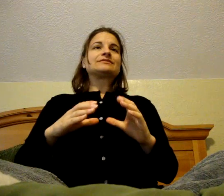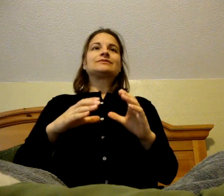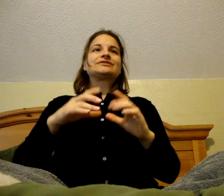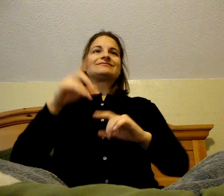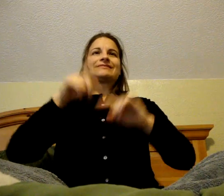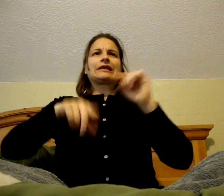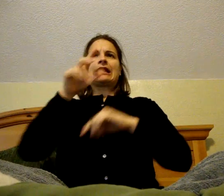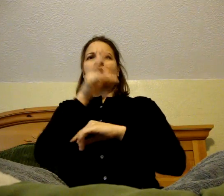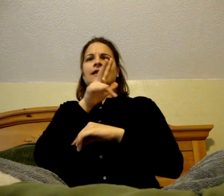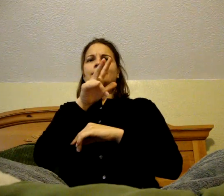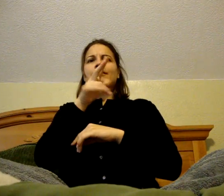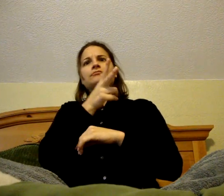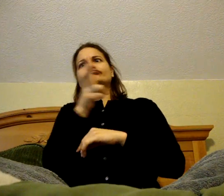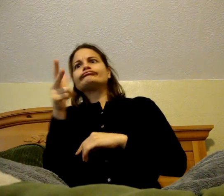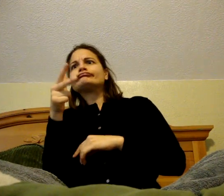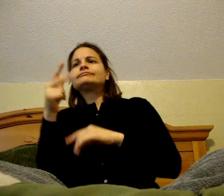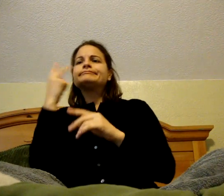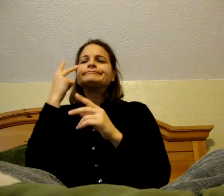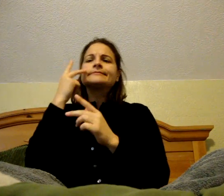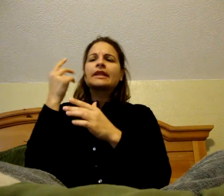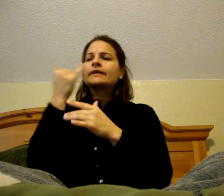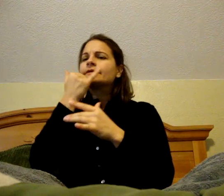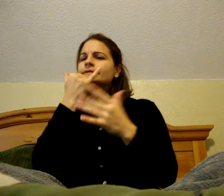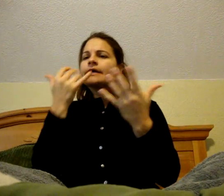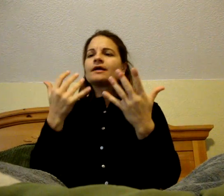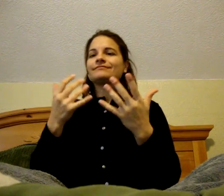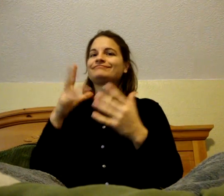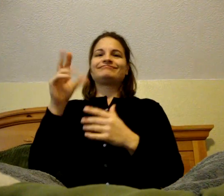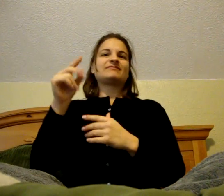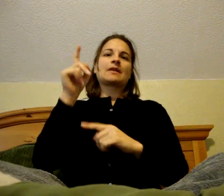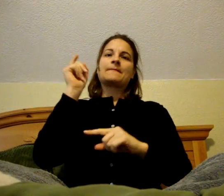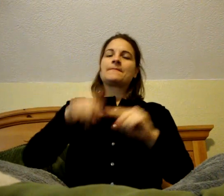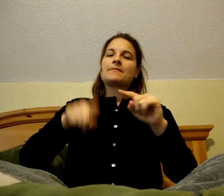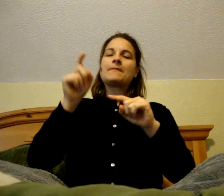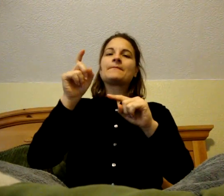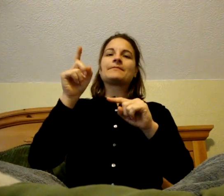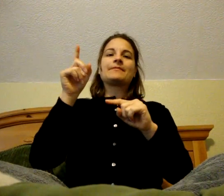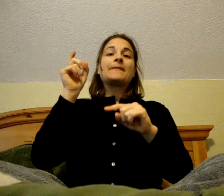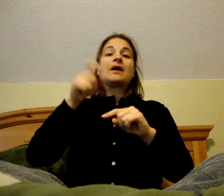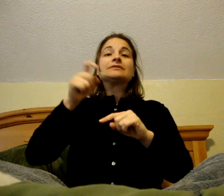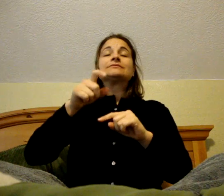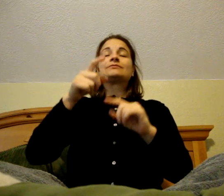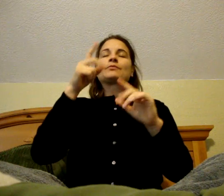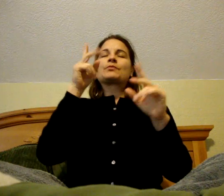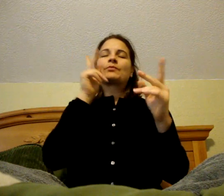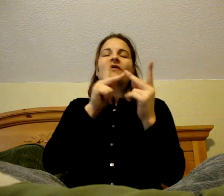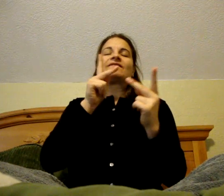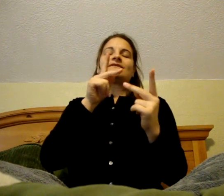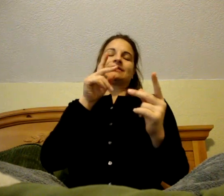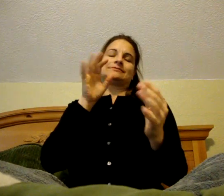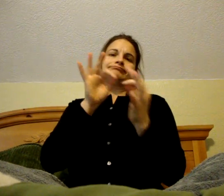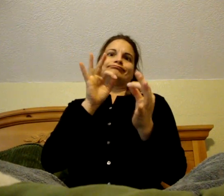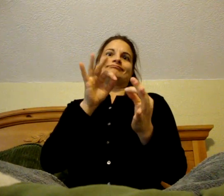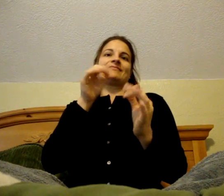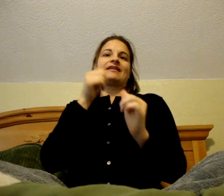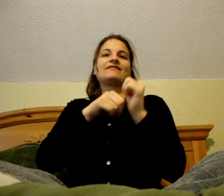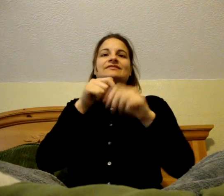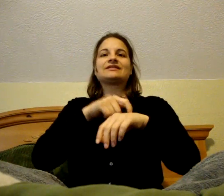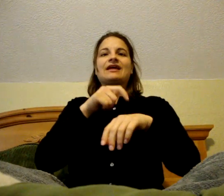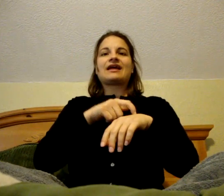on underneath the hood. These have to be perfect every time. We make jet engines, and I think the inner nerd in me is really excited about that.